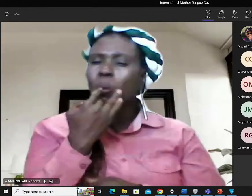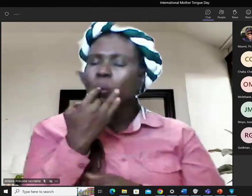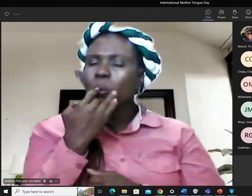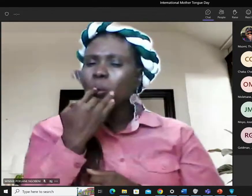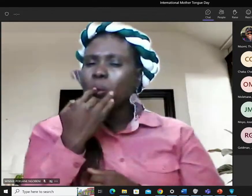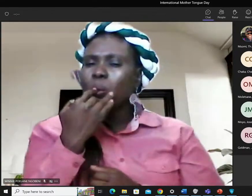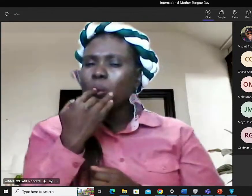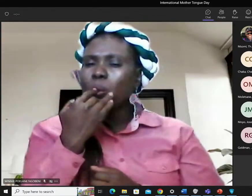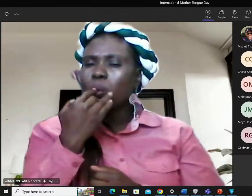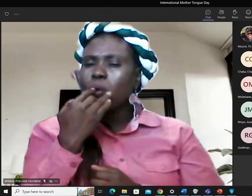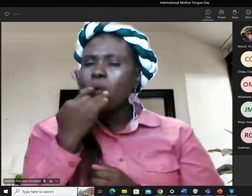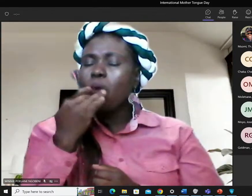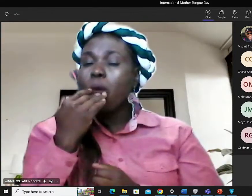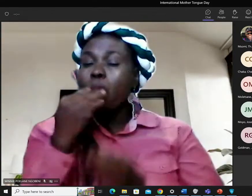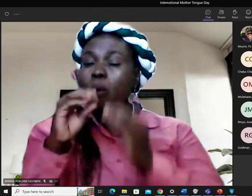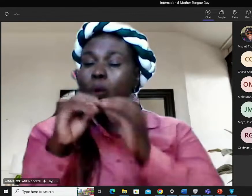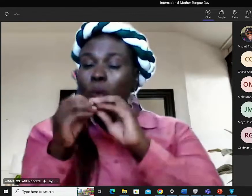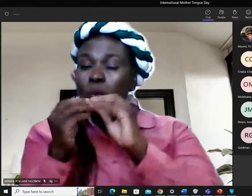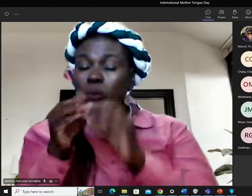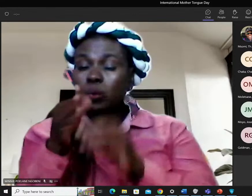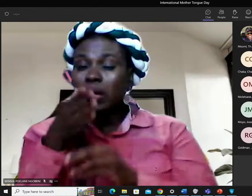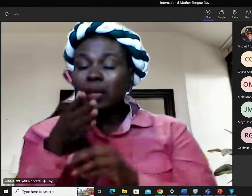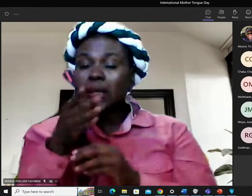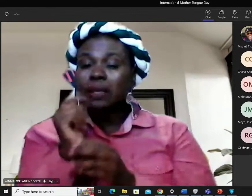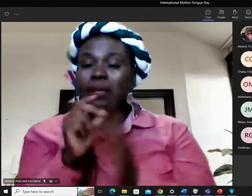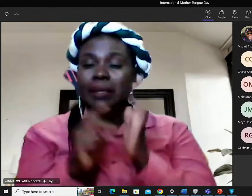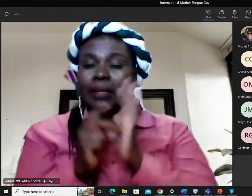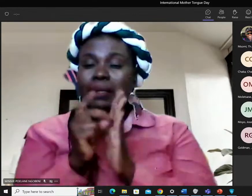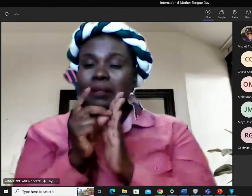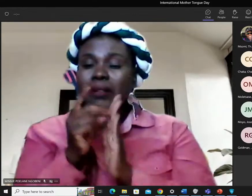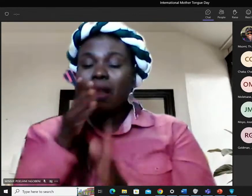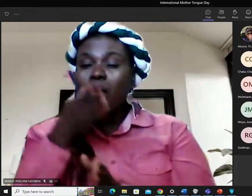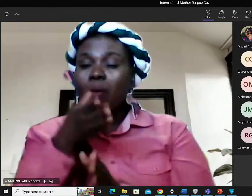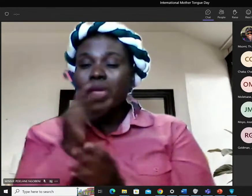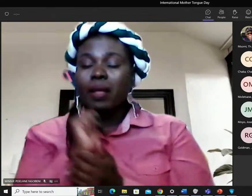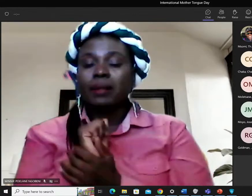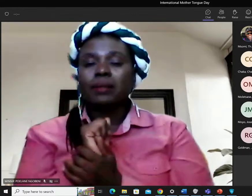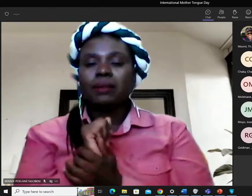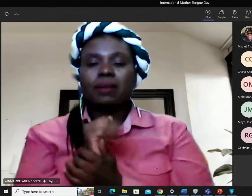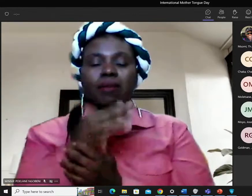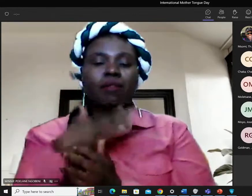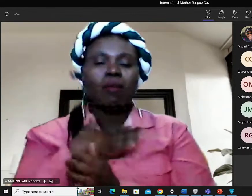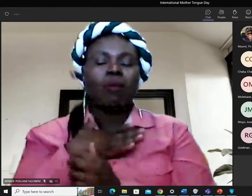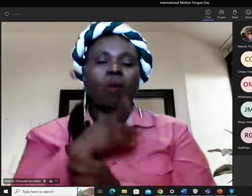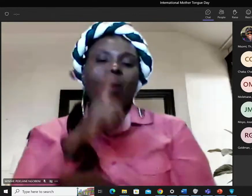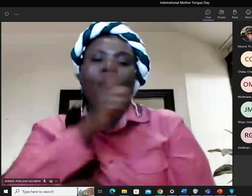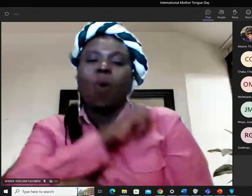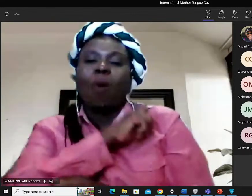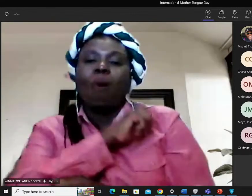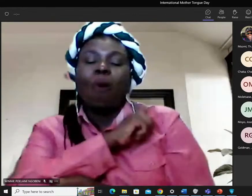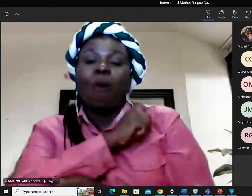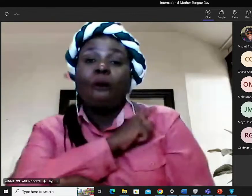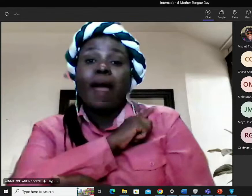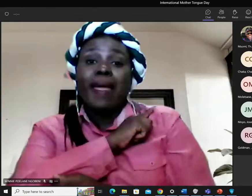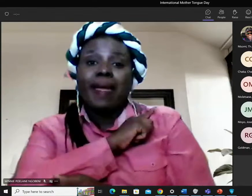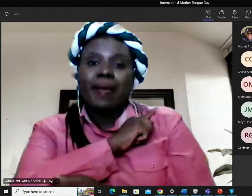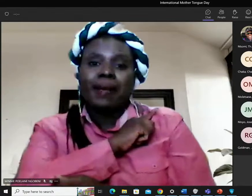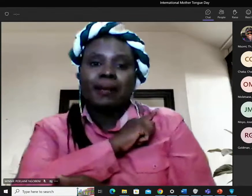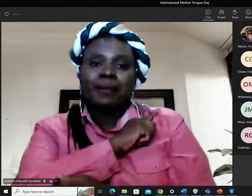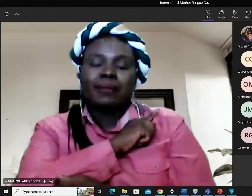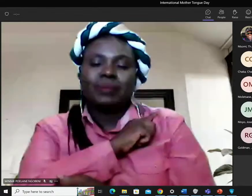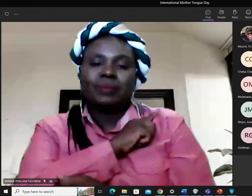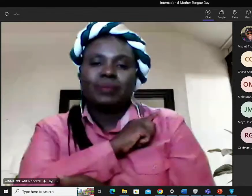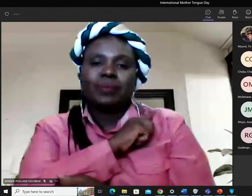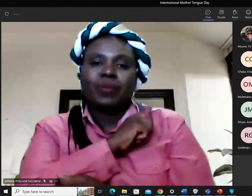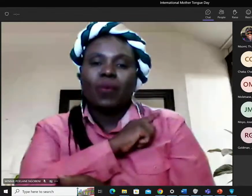I beg it? For your own comfort. But why did you want to be? Why did they want you to be